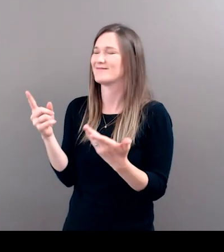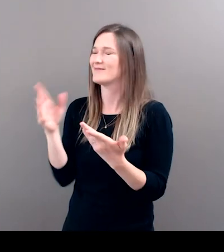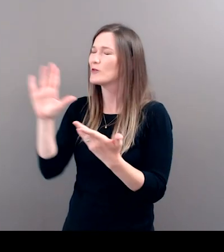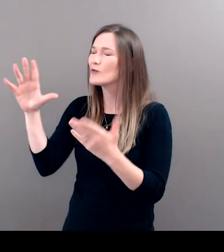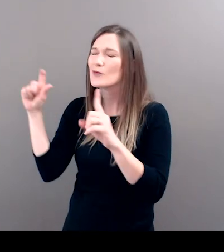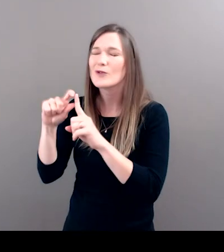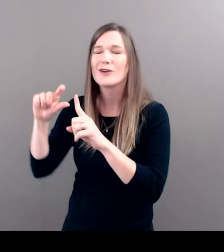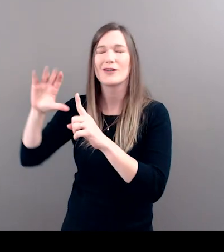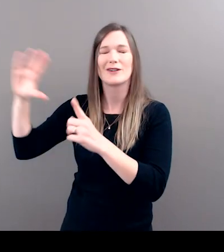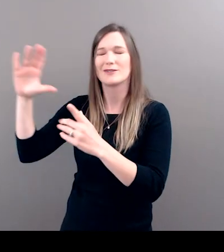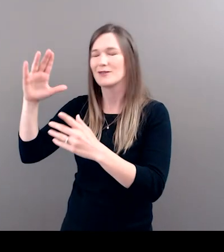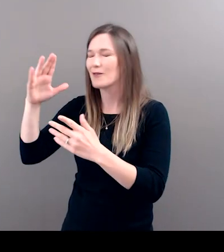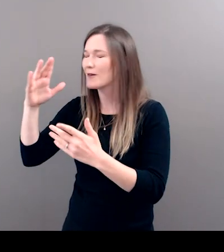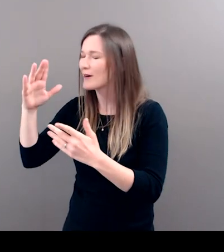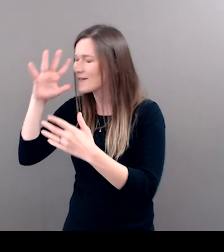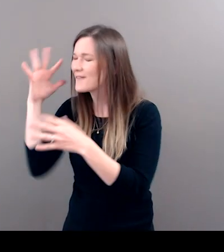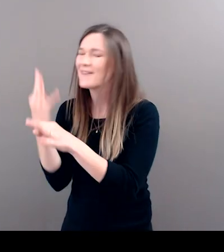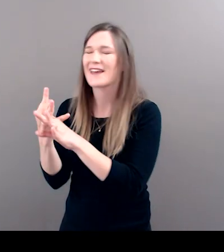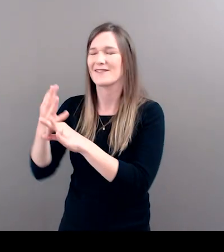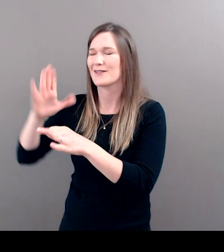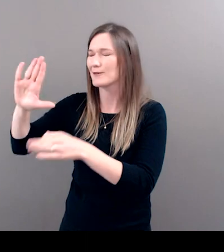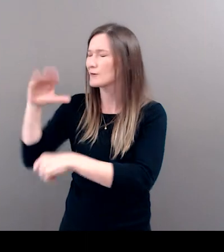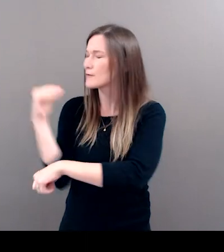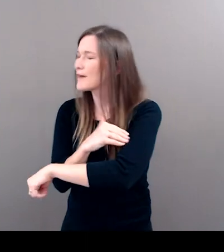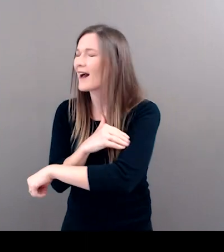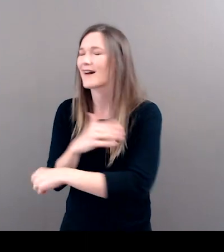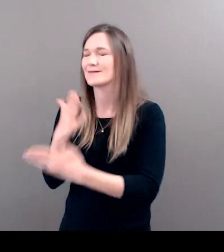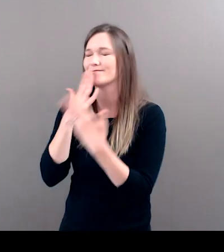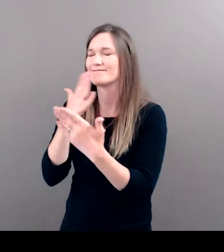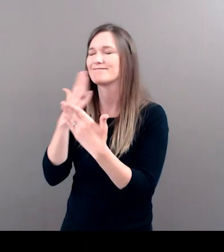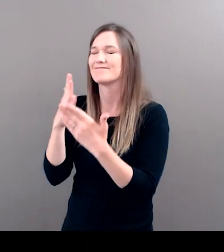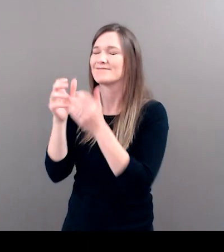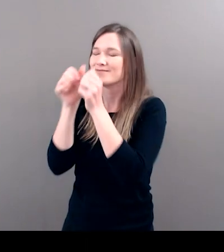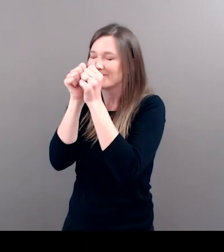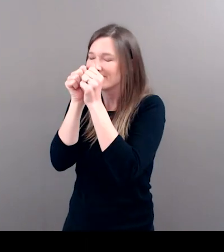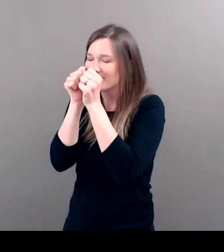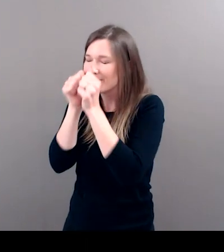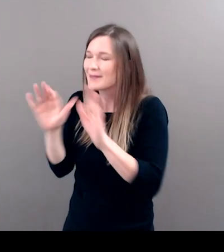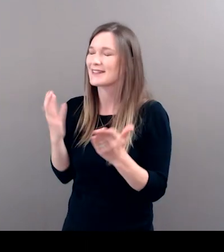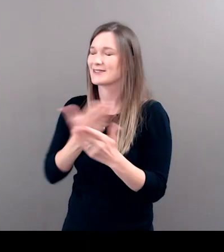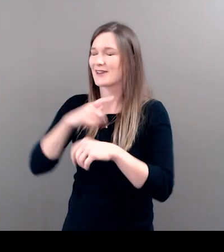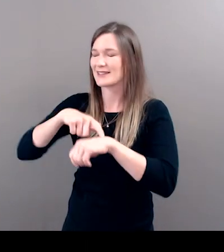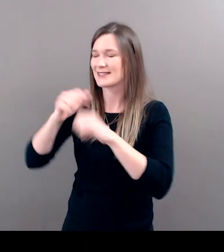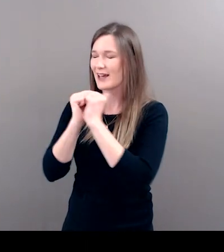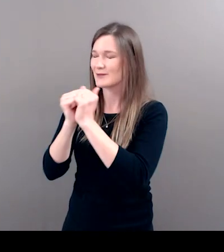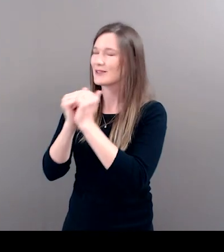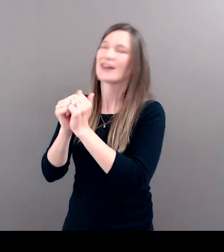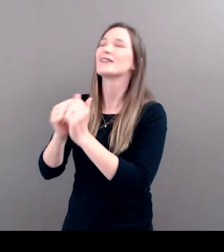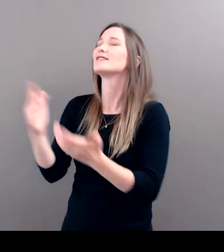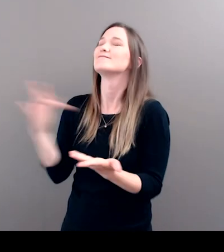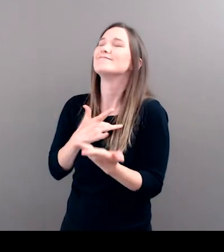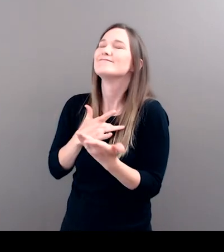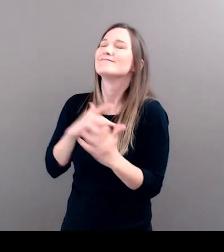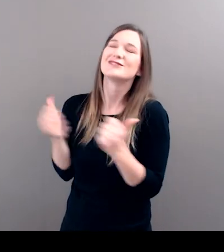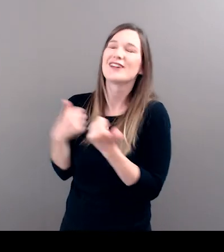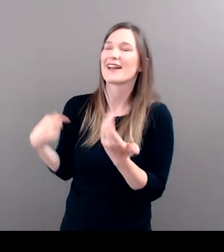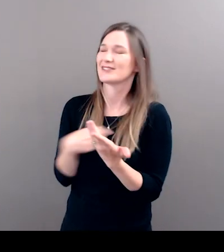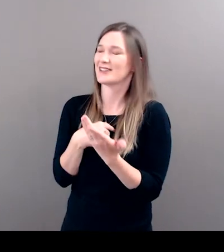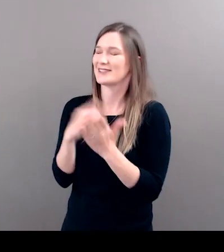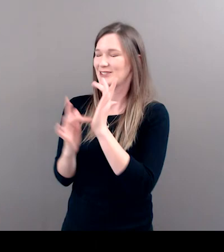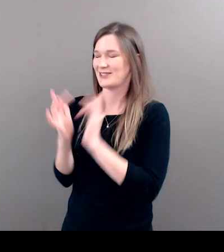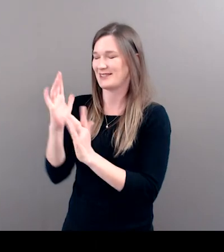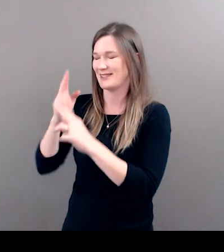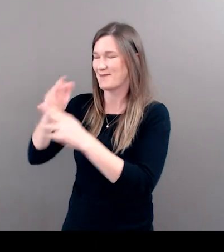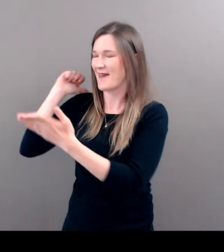your power. We pray you bless our time together. Speak to us. Challenge us in Jesus' name. Amen. Amen. Amen. Let's get